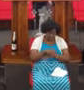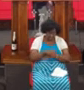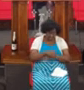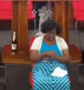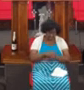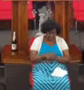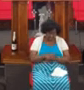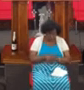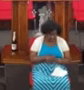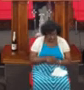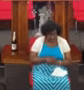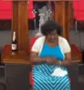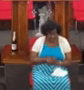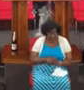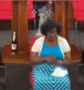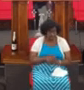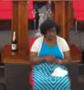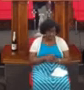I talk to this message of brother Jesus.